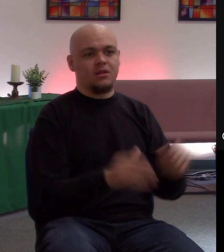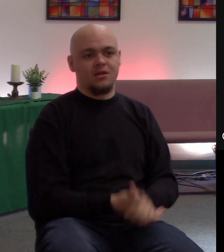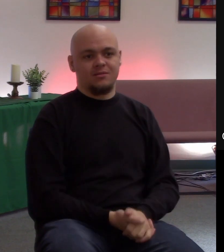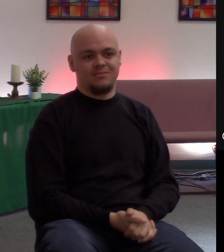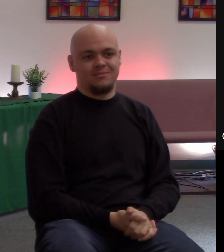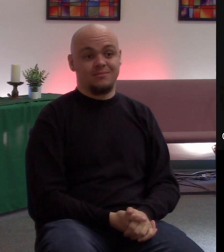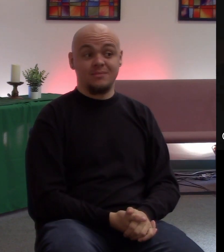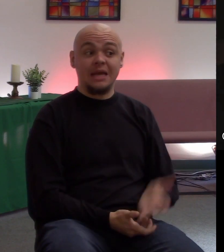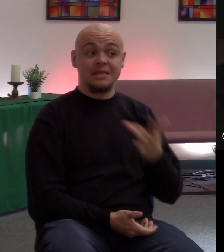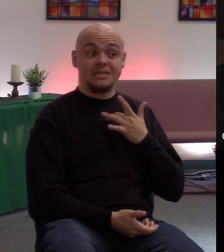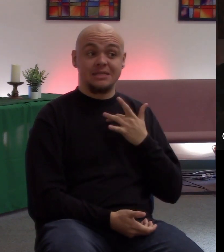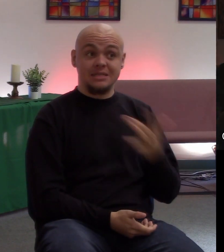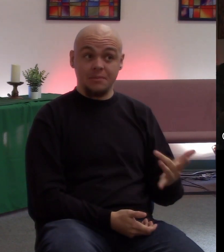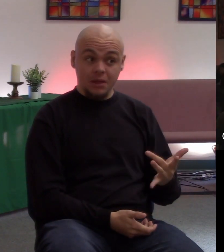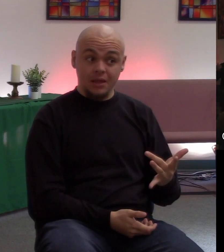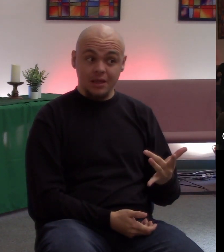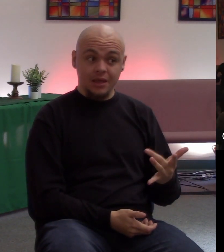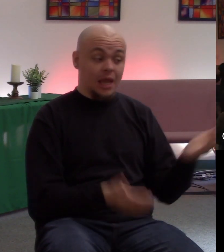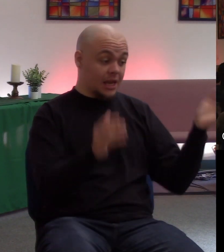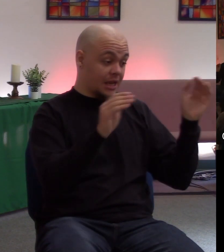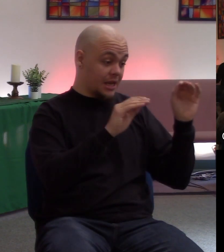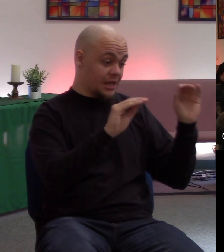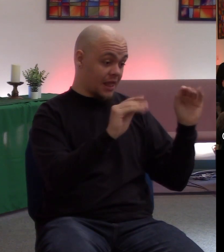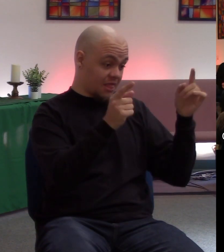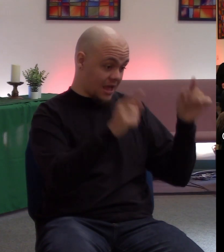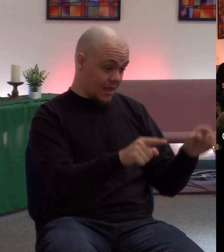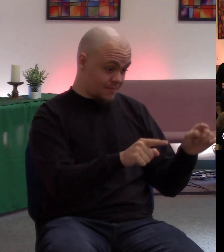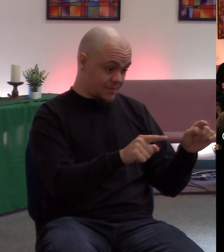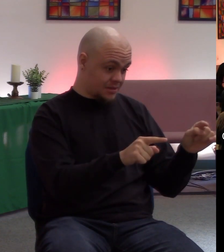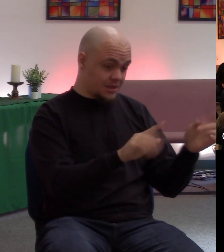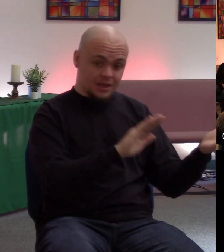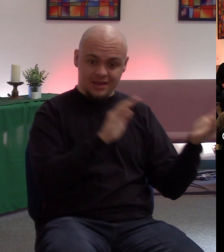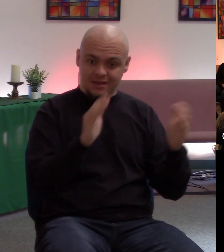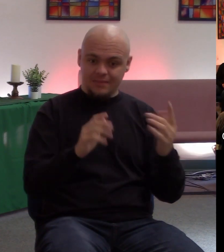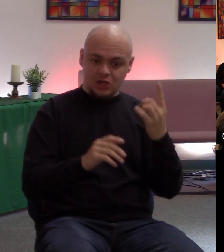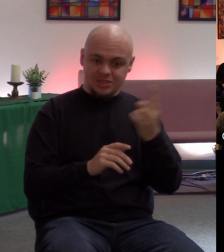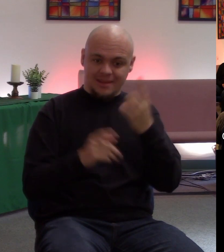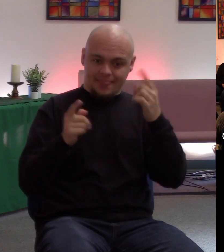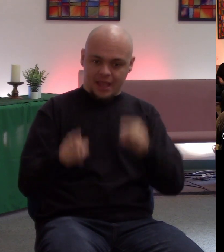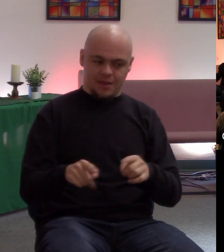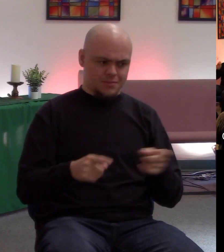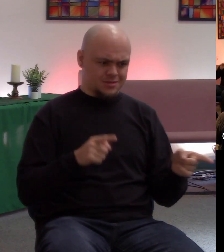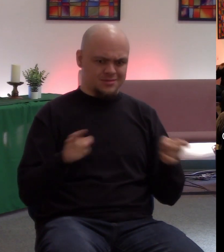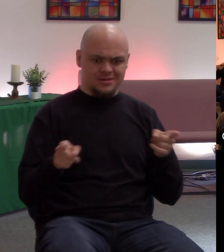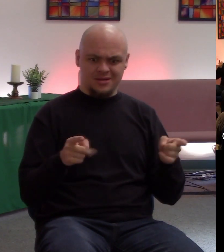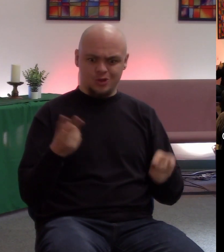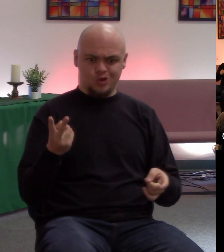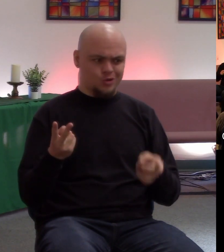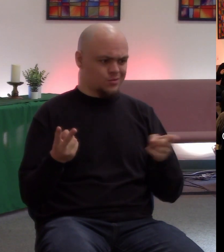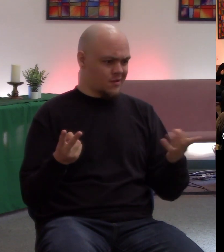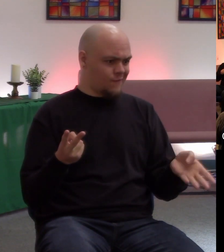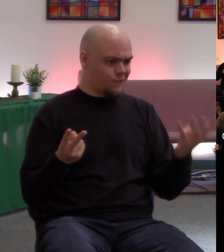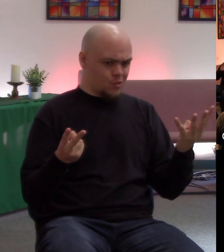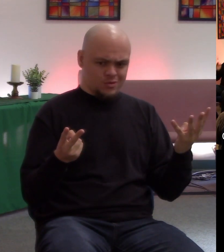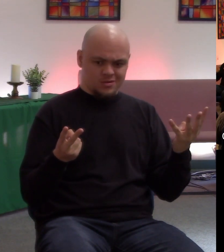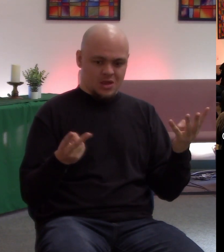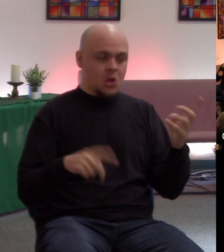happened. Nothing. So more times than not, nothing happens, then something